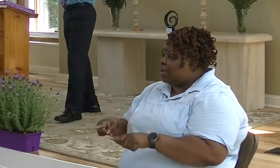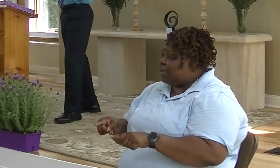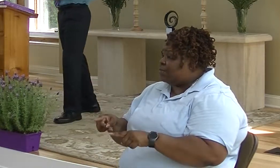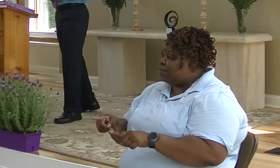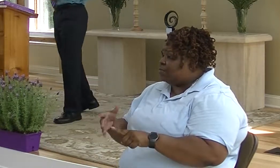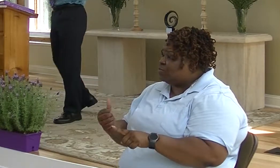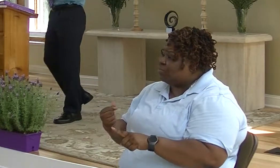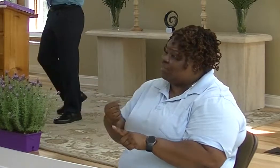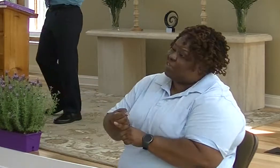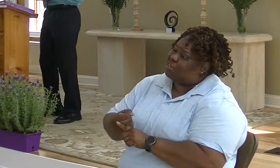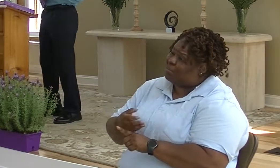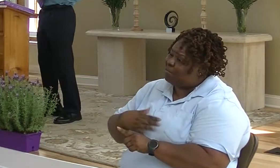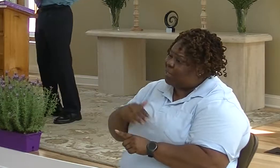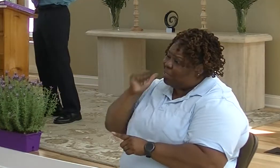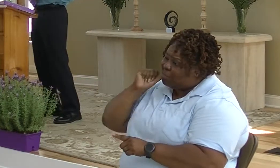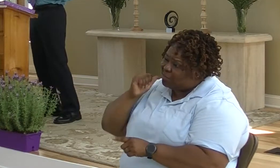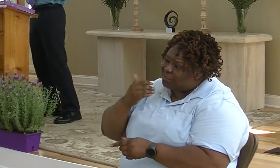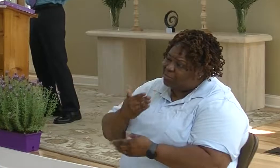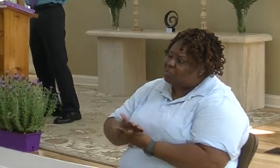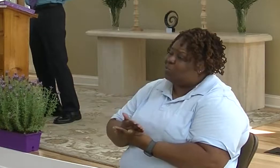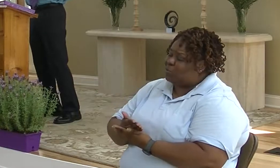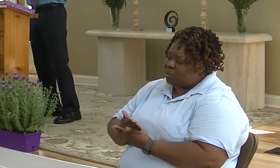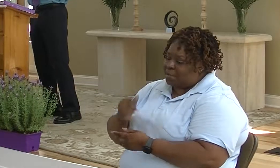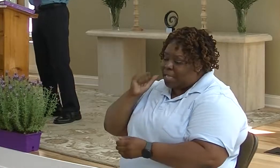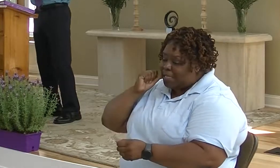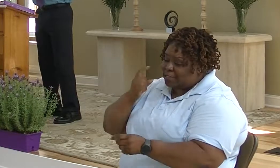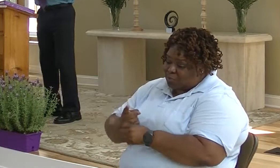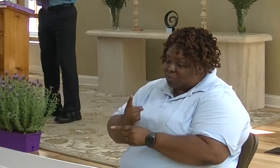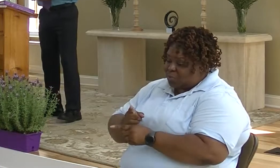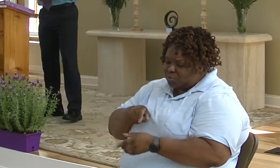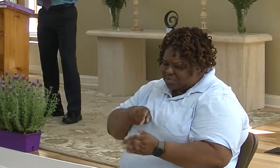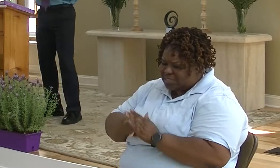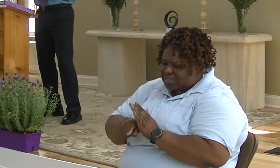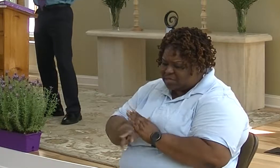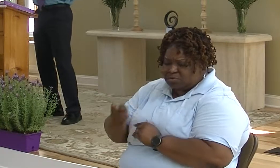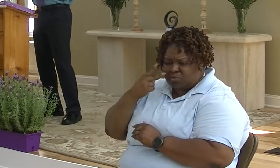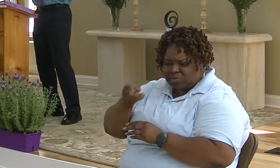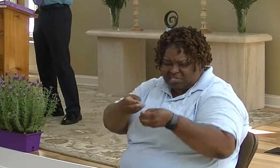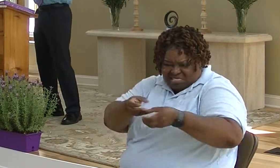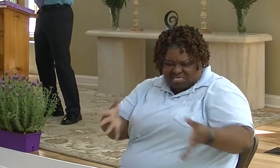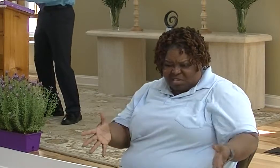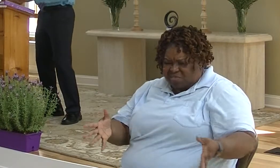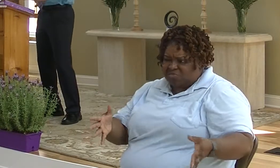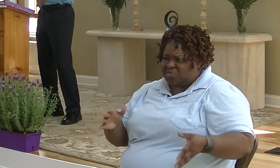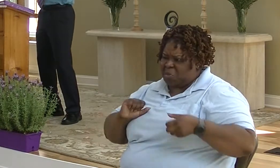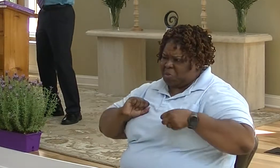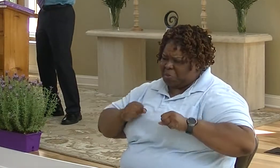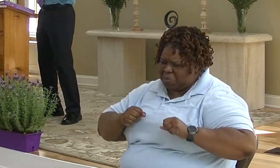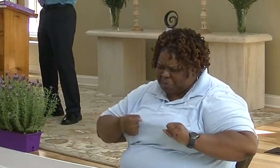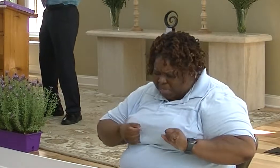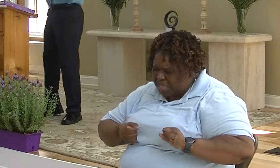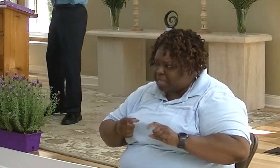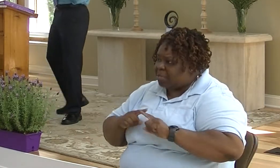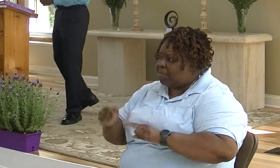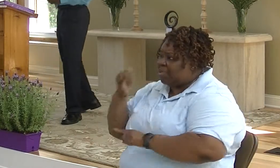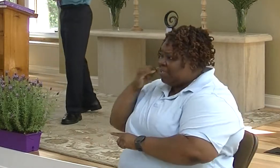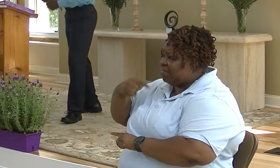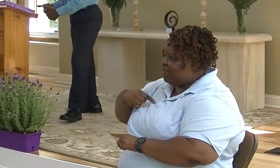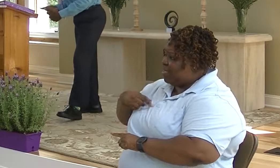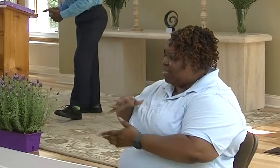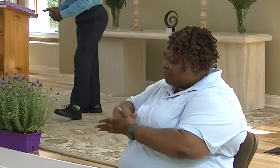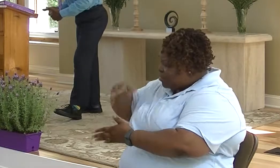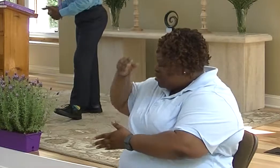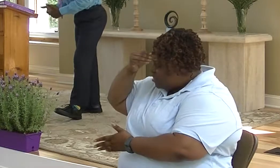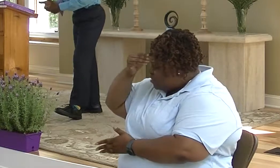my daughter was killed, what you see and sense is loss. But if I'm taking this teaching and I am not